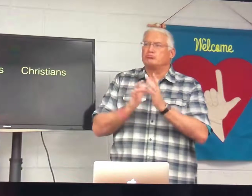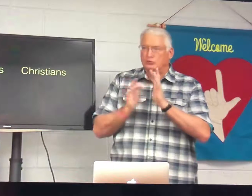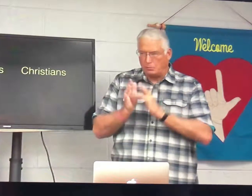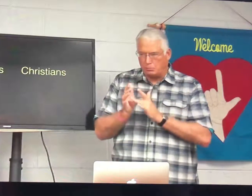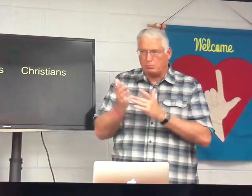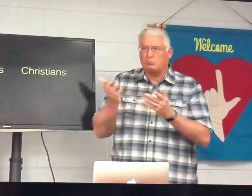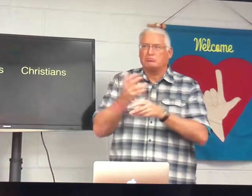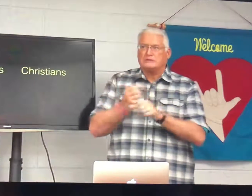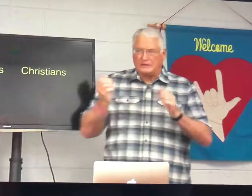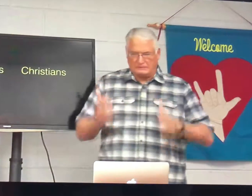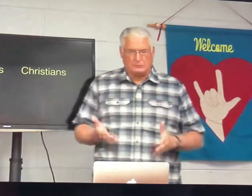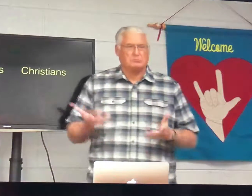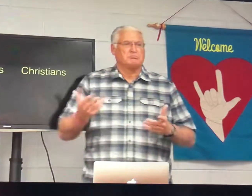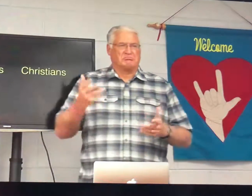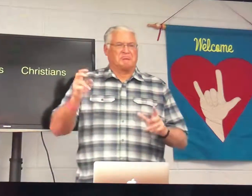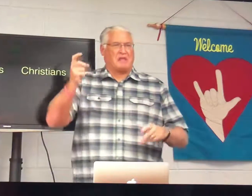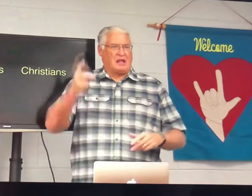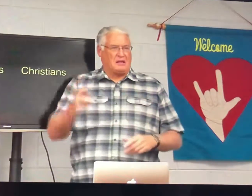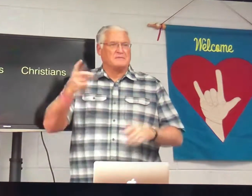Okay, would you find one or did you find two?